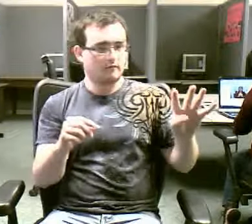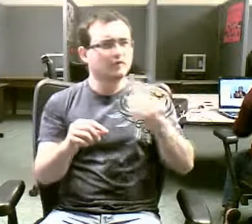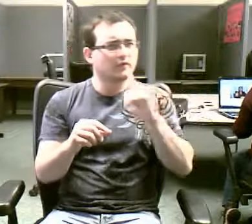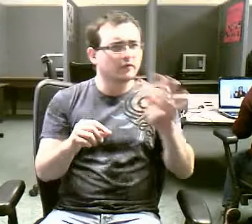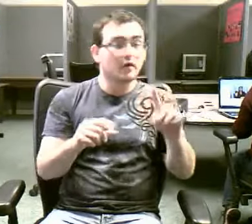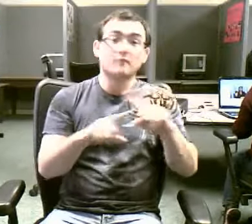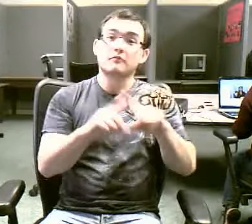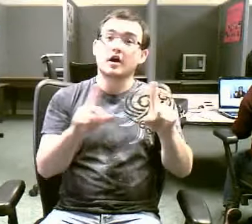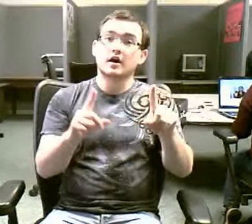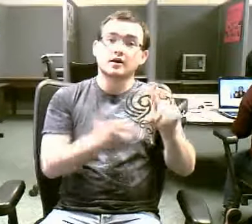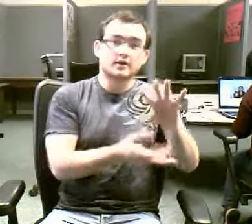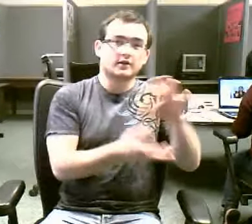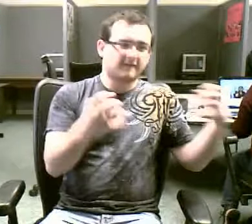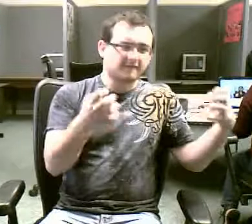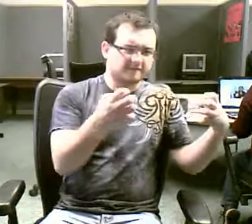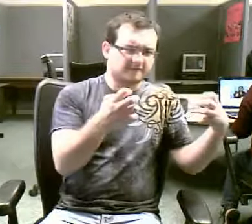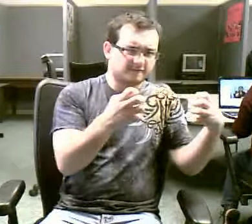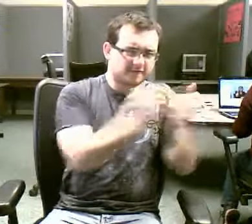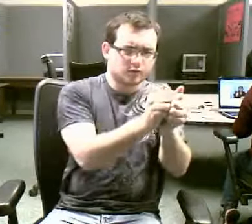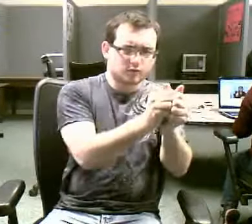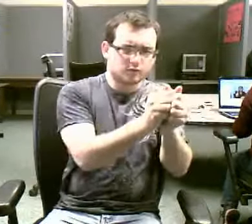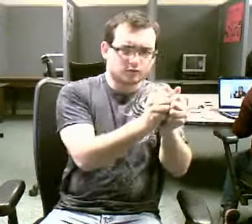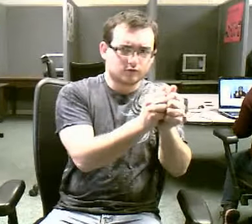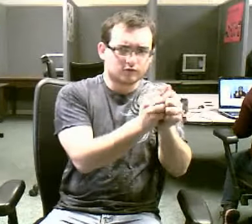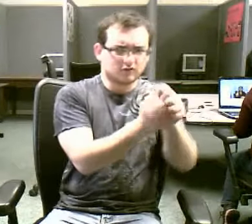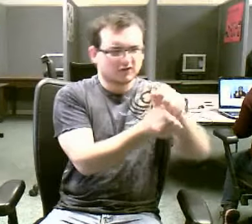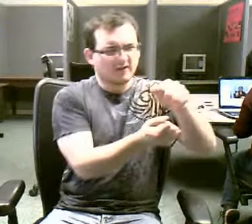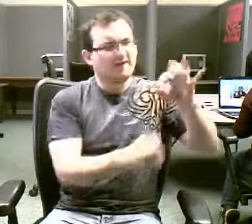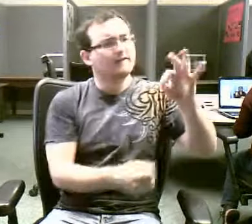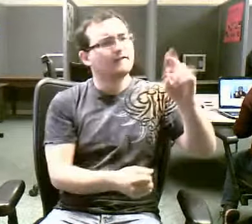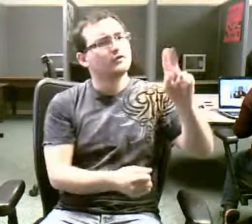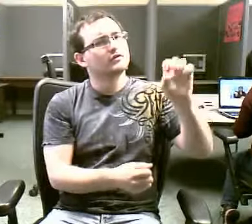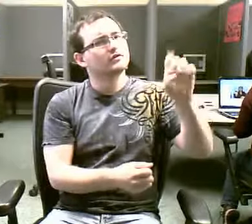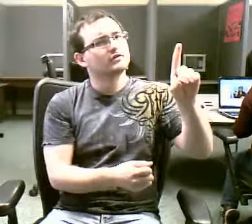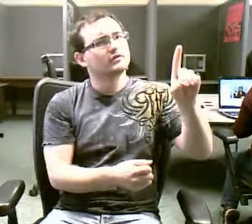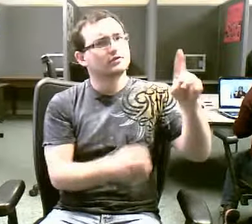Thus, total vertebrae are 26 in number.